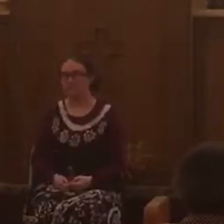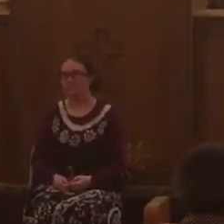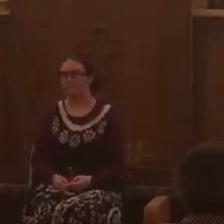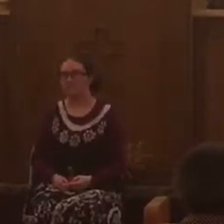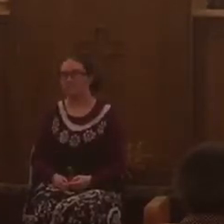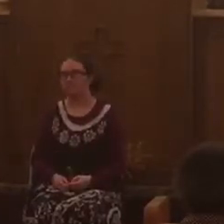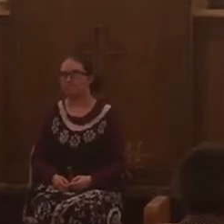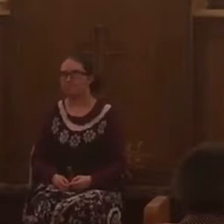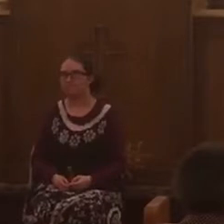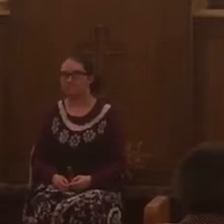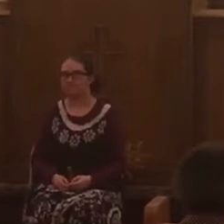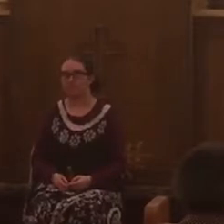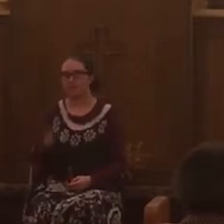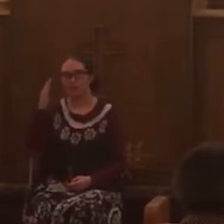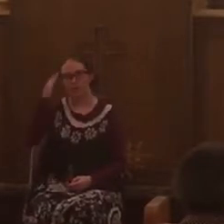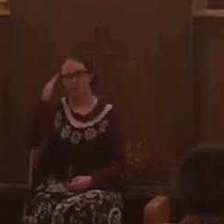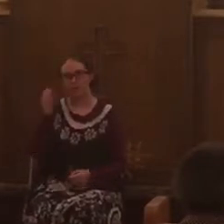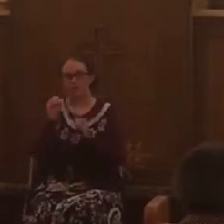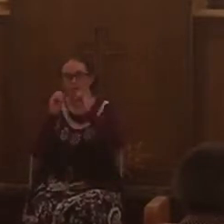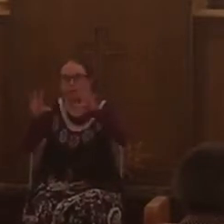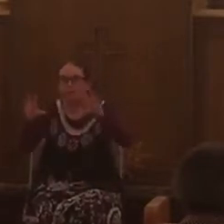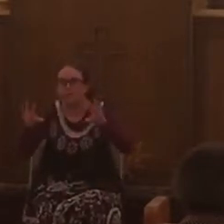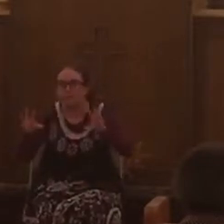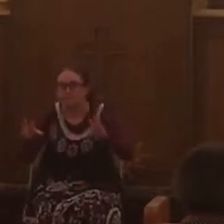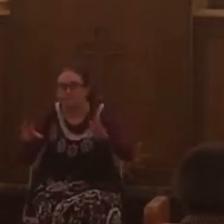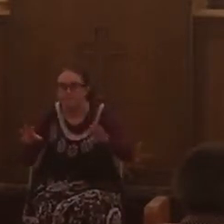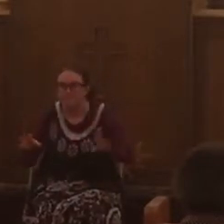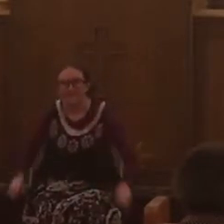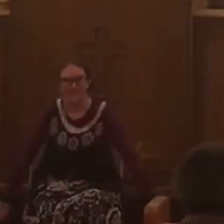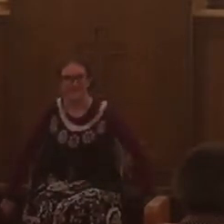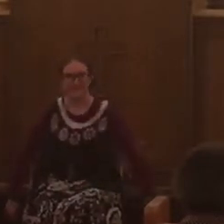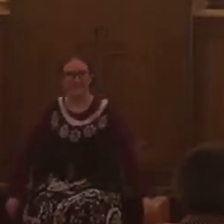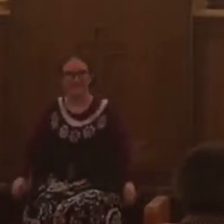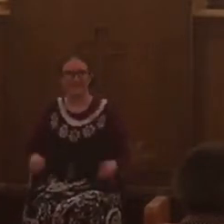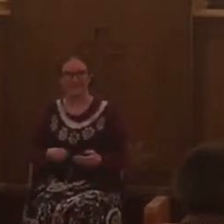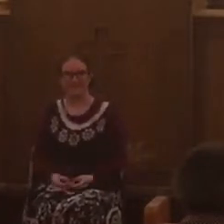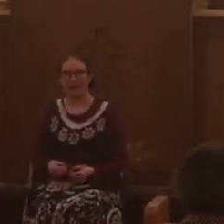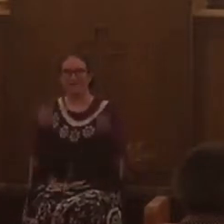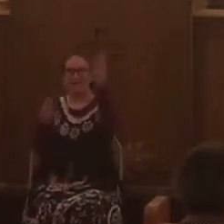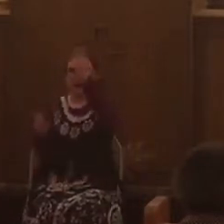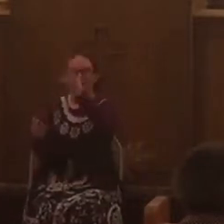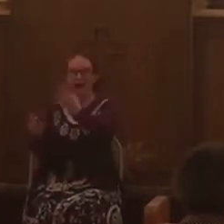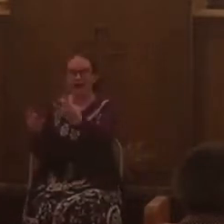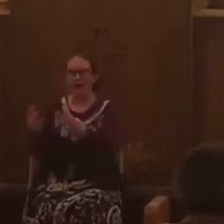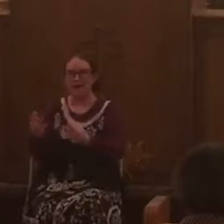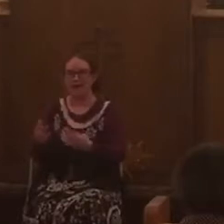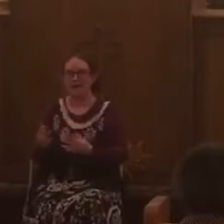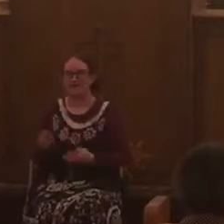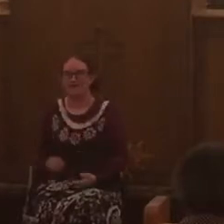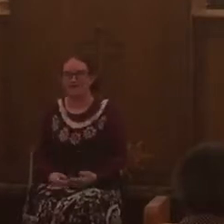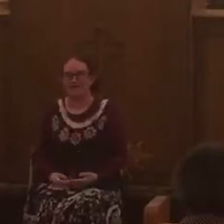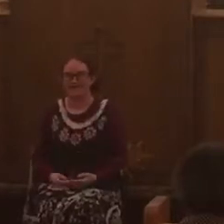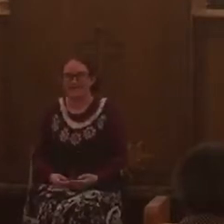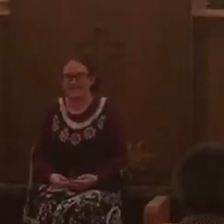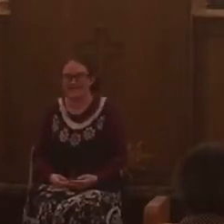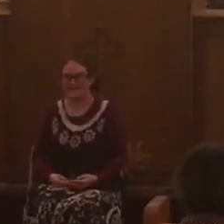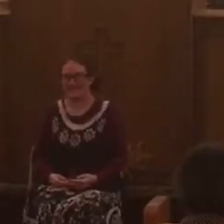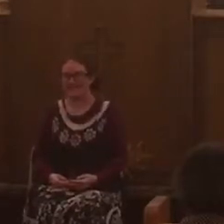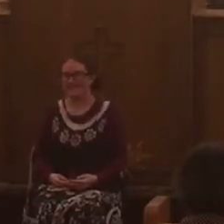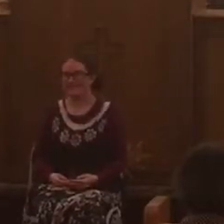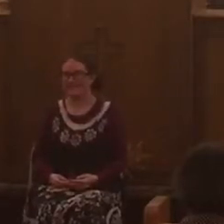there's those that, you know, the TV preachers and all this stuff, and I'm not calling them names,